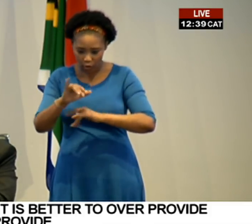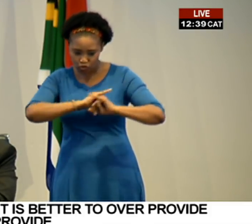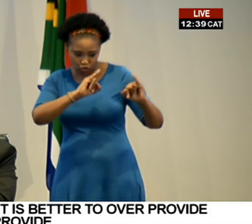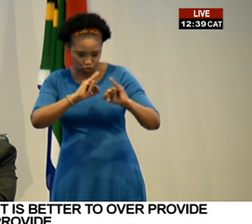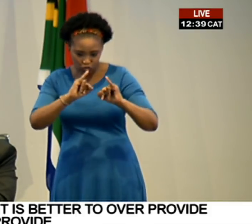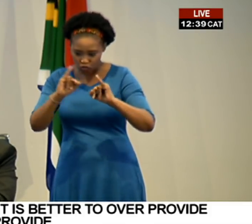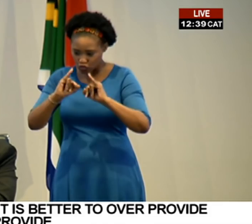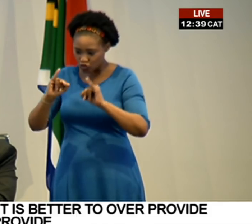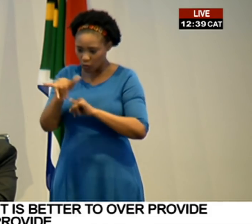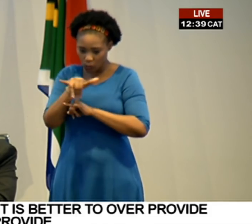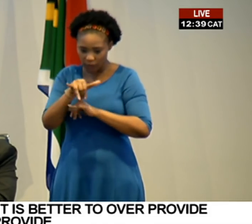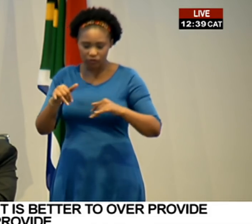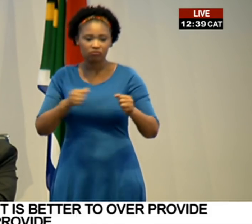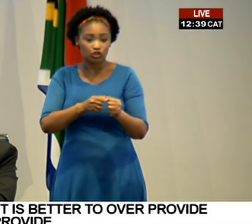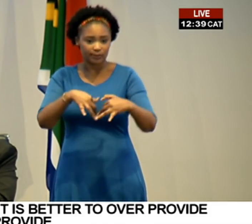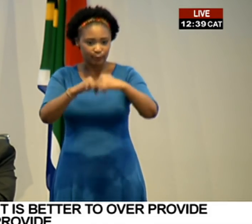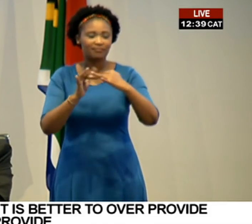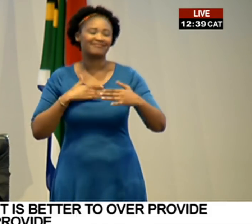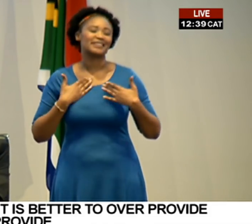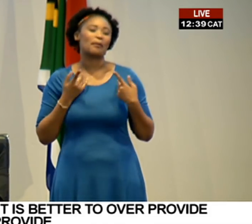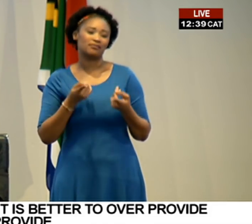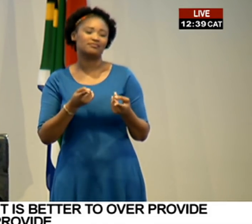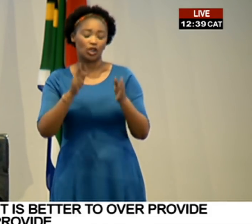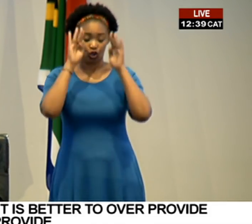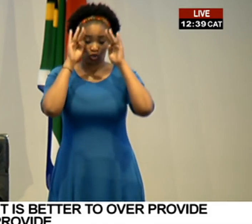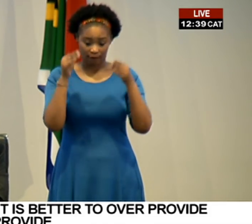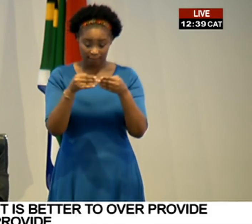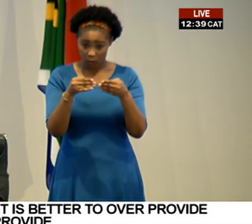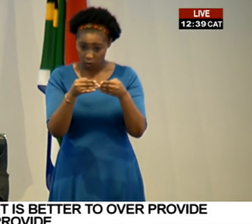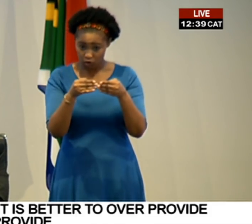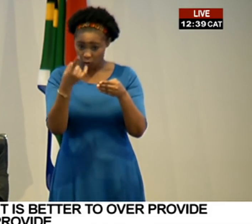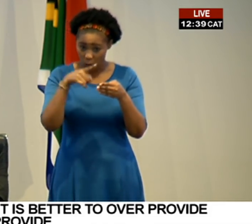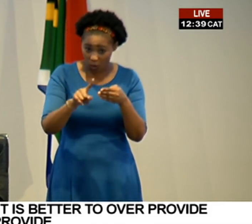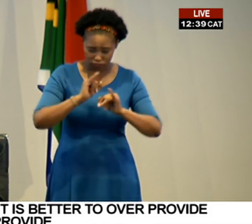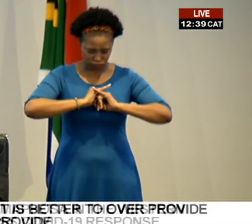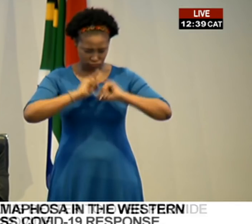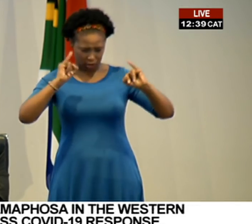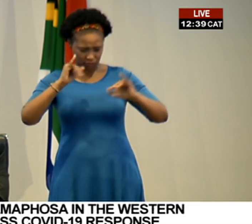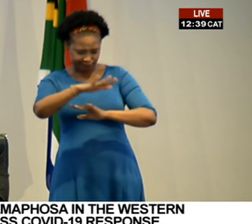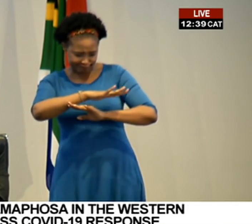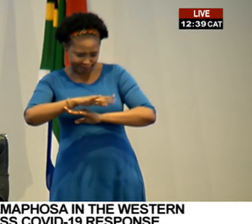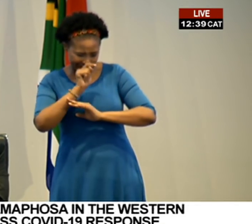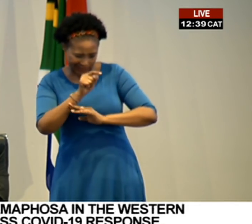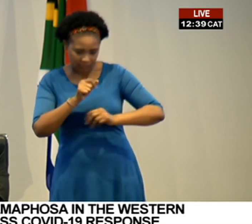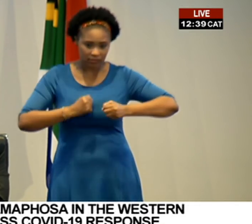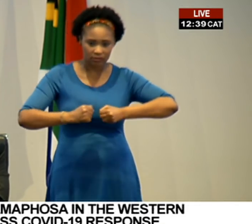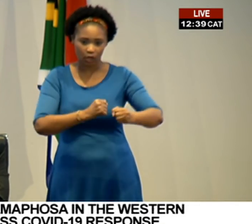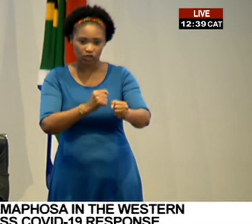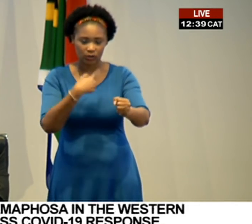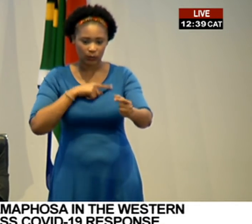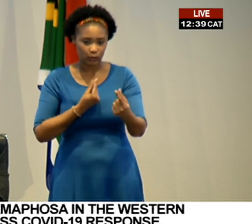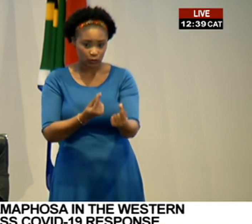Premier, you earlier told me that the focus that the hotspot strategy that we